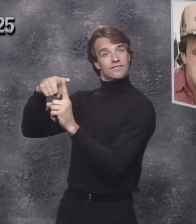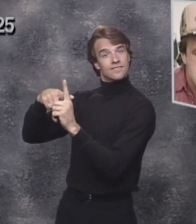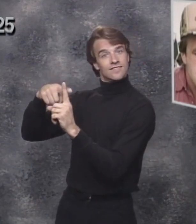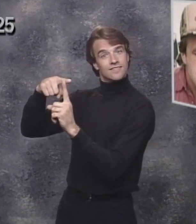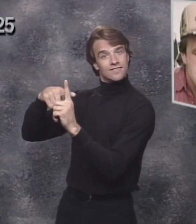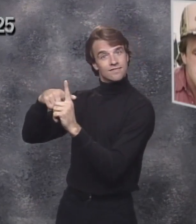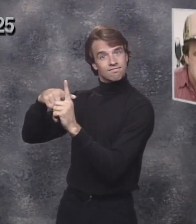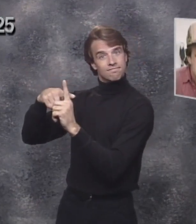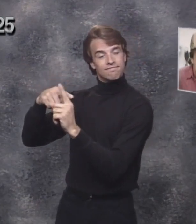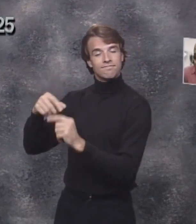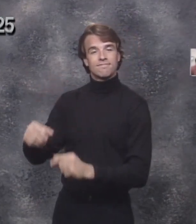Temperature.